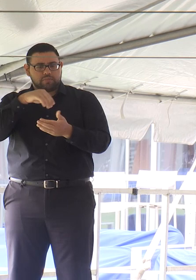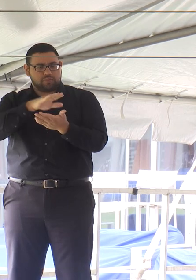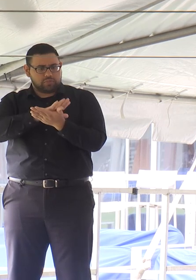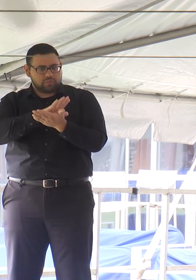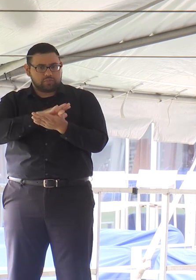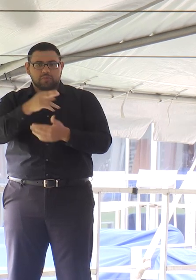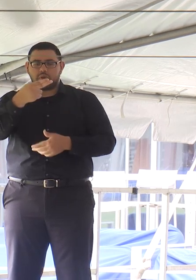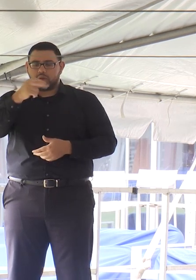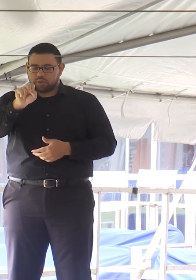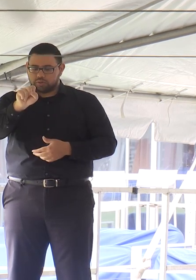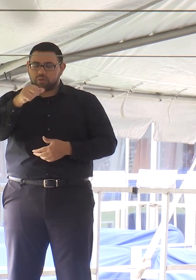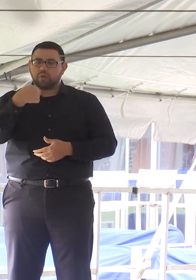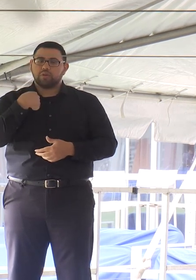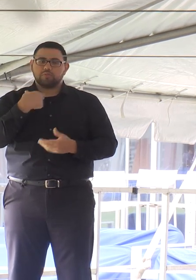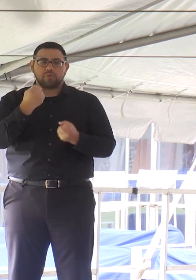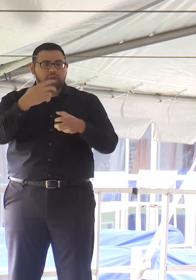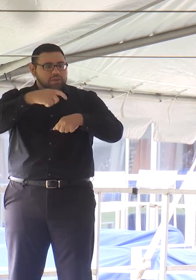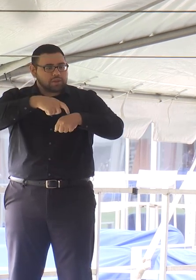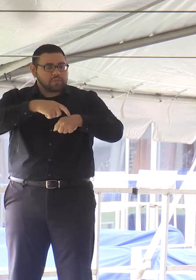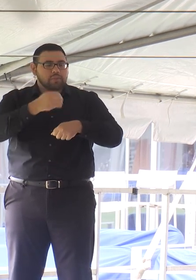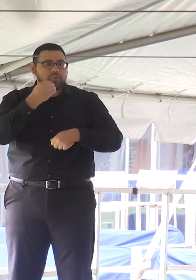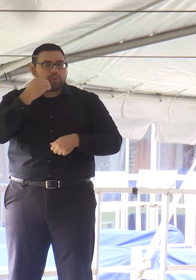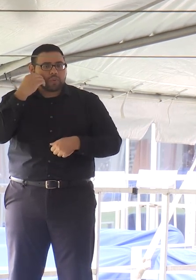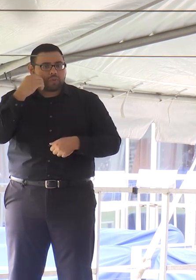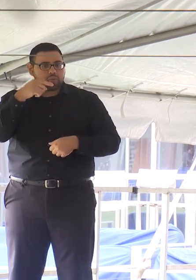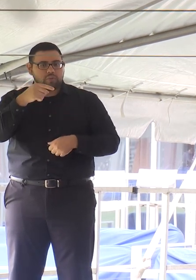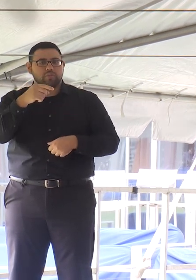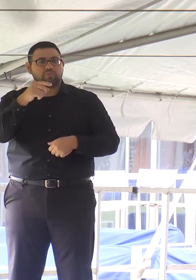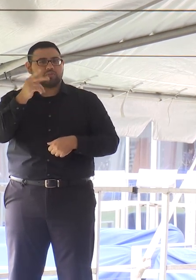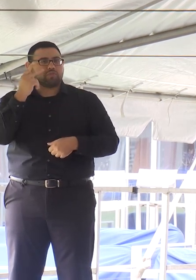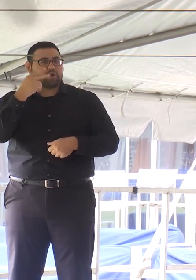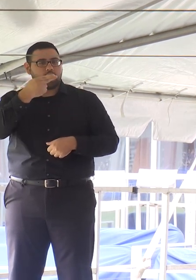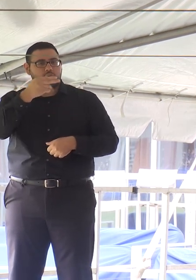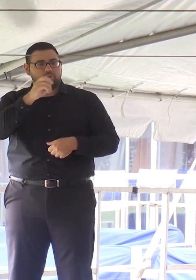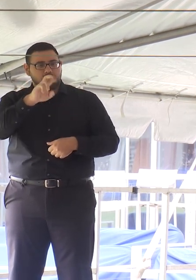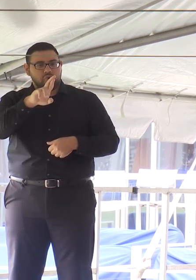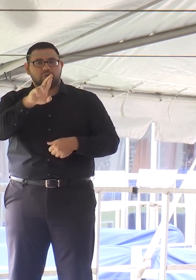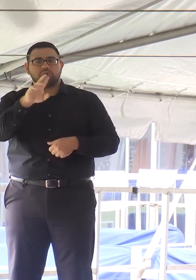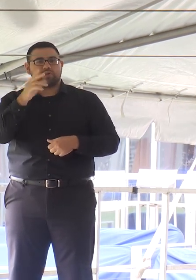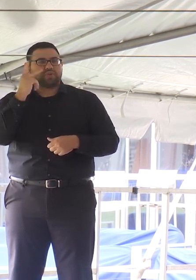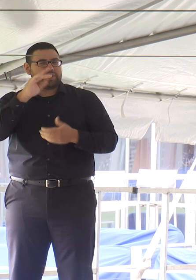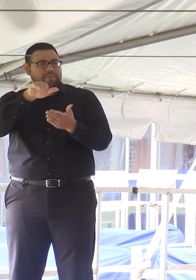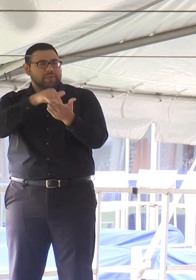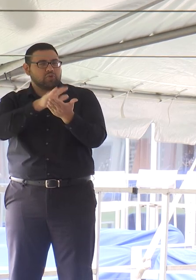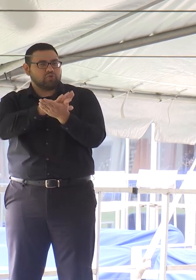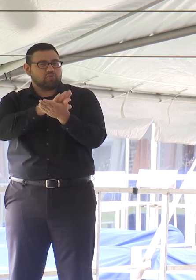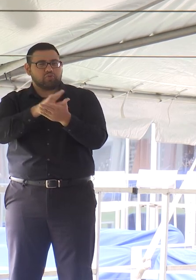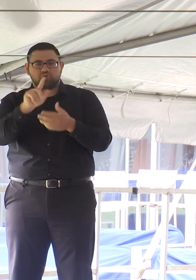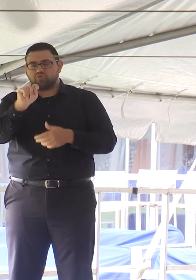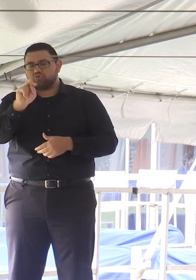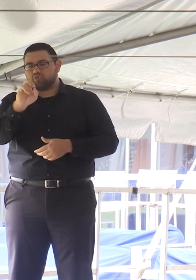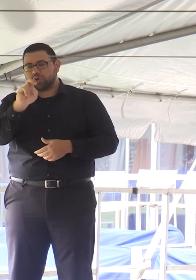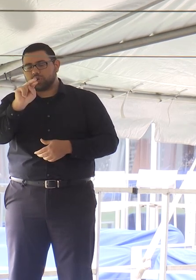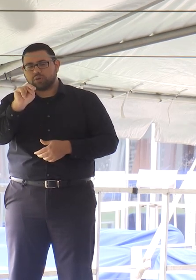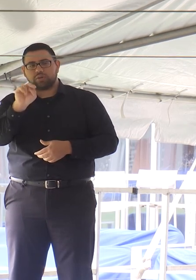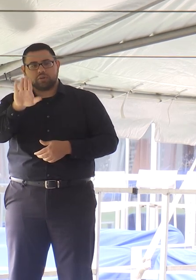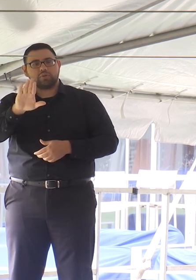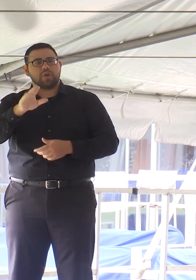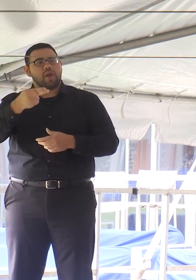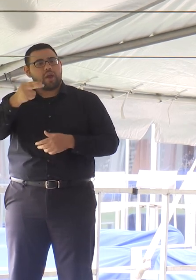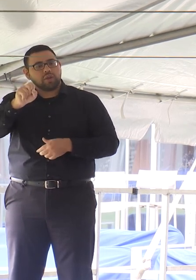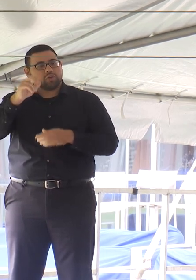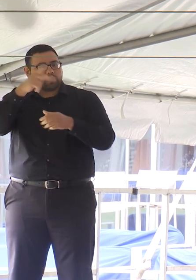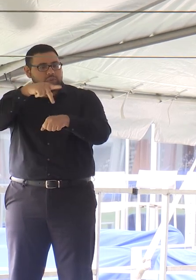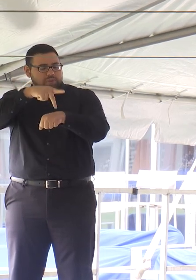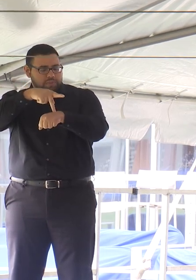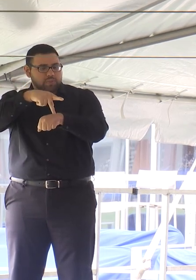high school, I spent a lot of time, Homer Morris, you'll see his name on the middle school over on Trenton. He was our high school